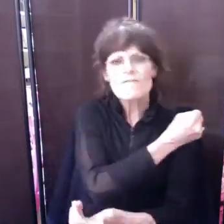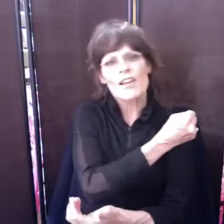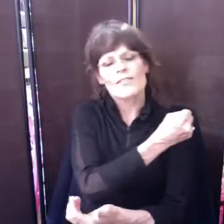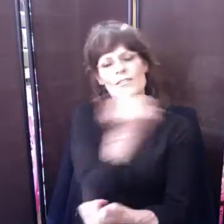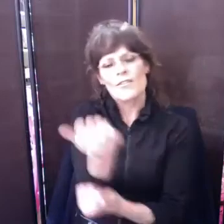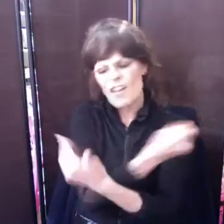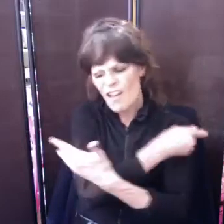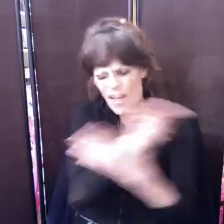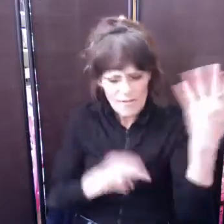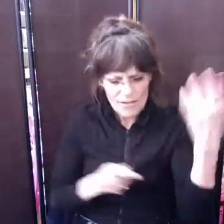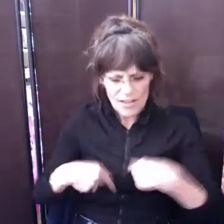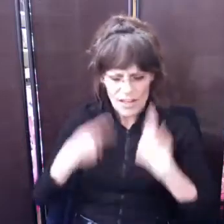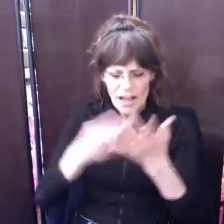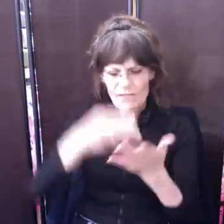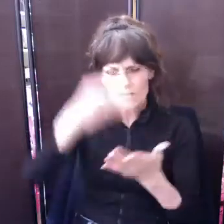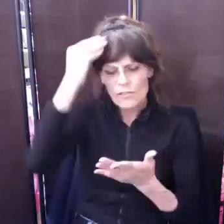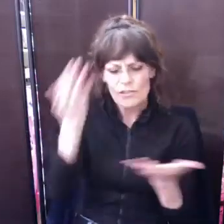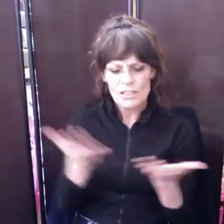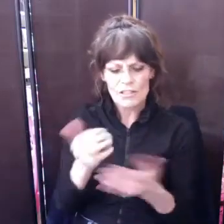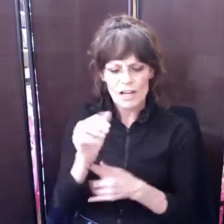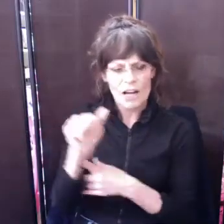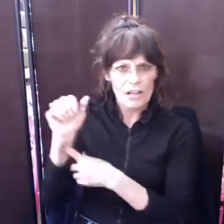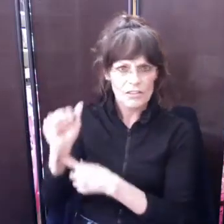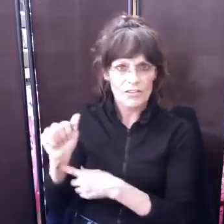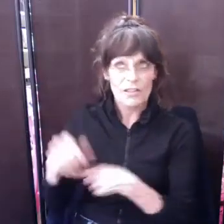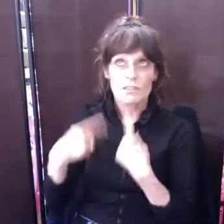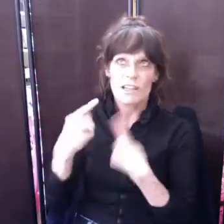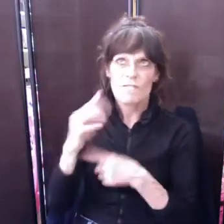I have learned in Alcoholics Anonymous in the last 45 years. You know,